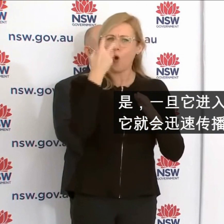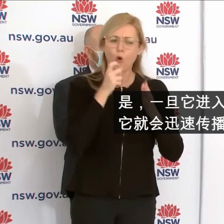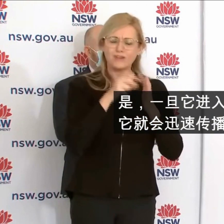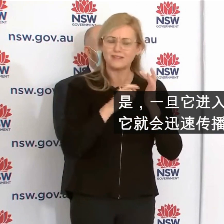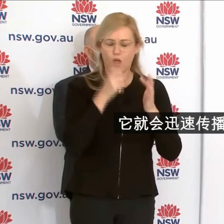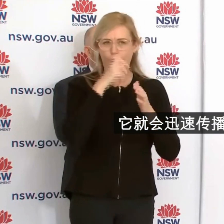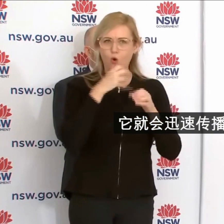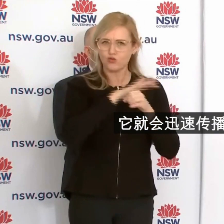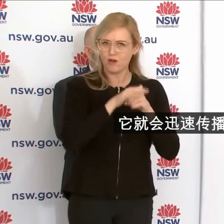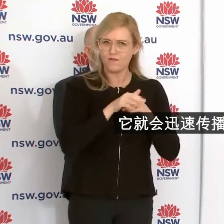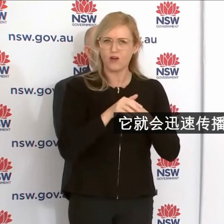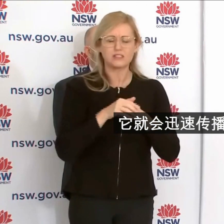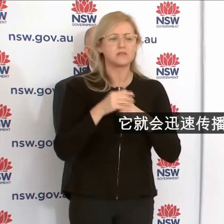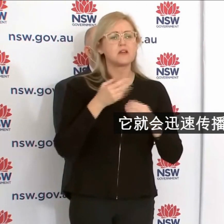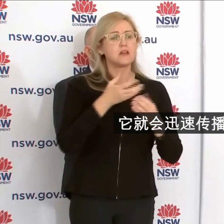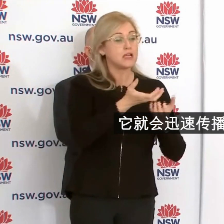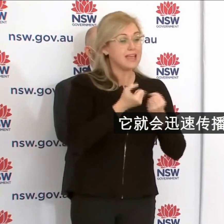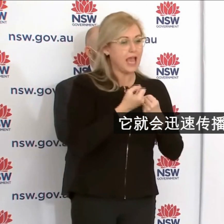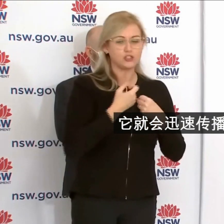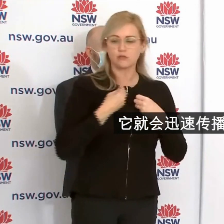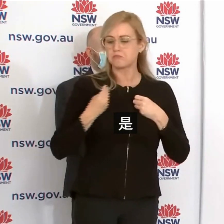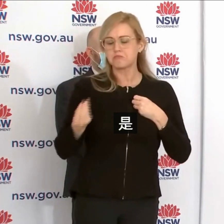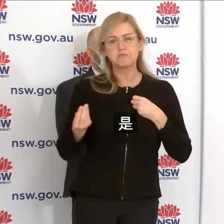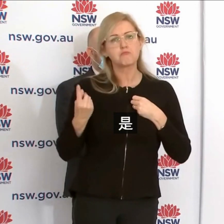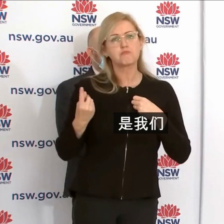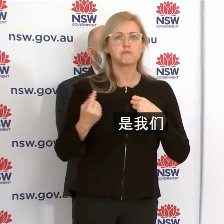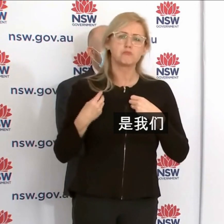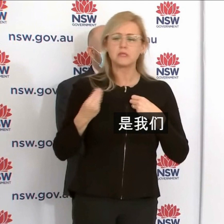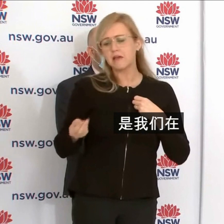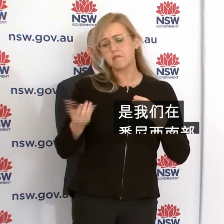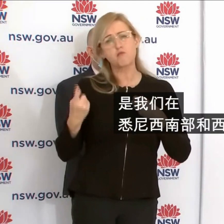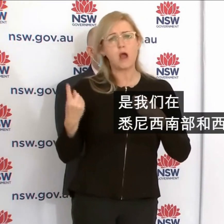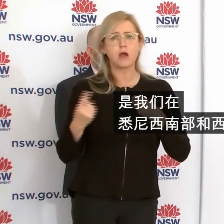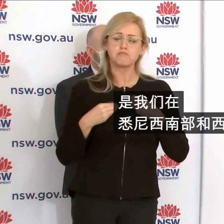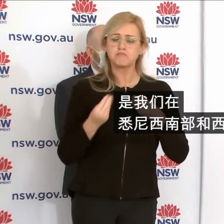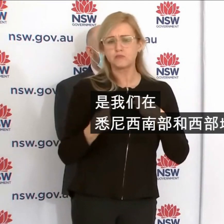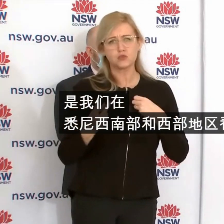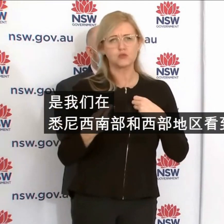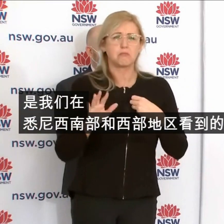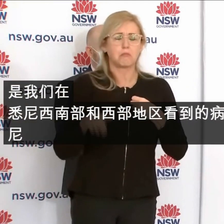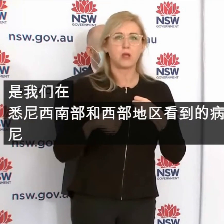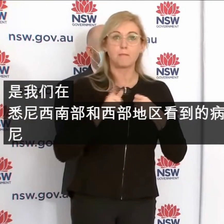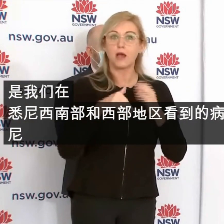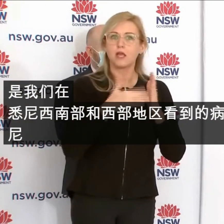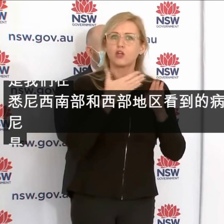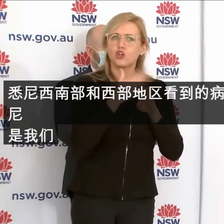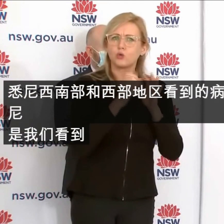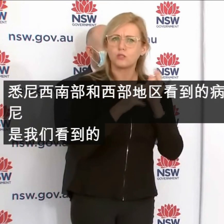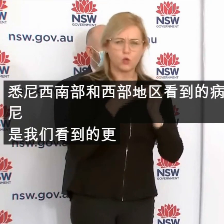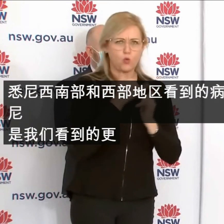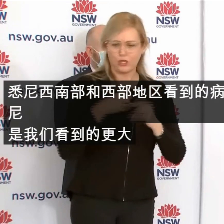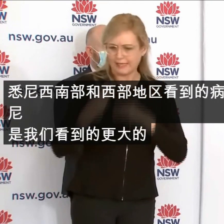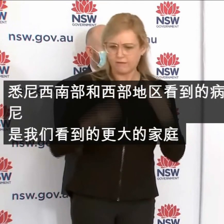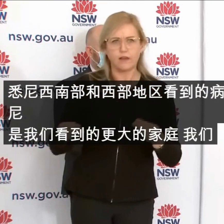rapidly. And so one of the major drivers of the higher case numbers that we're seeing in the areas of southwestern Sydney and western Sydney